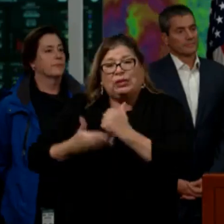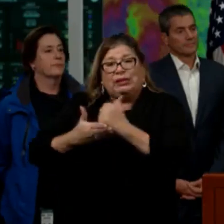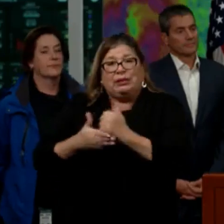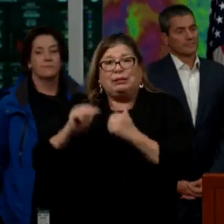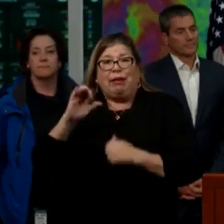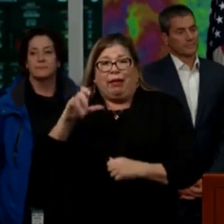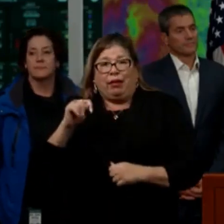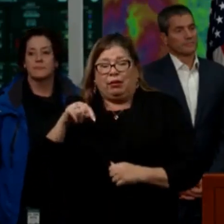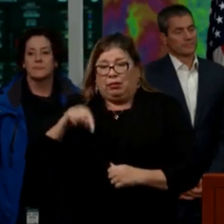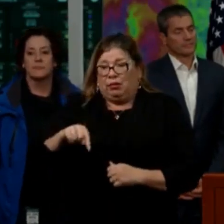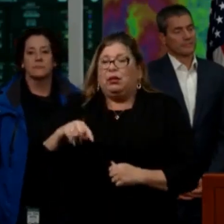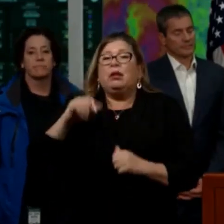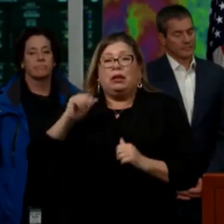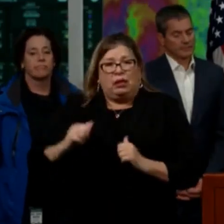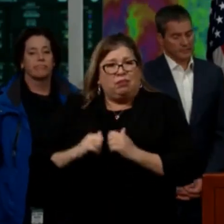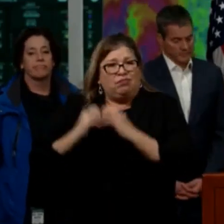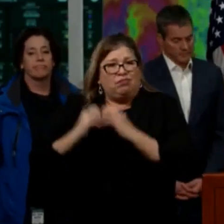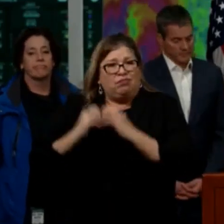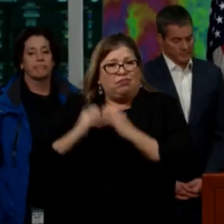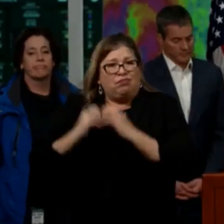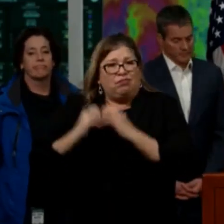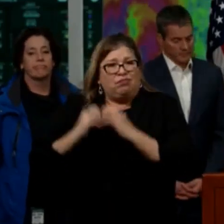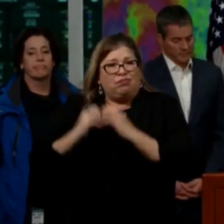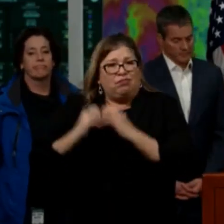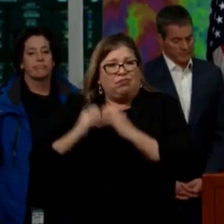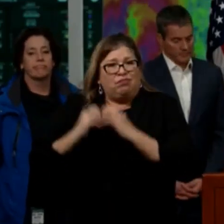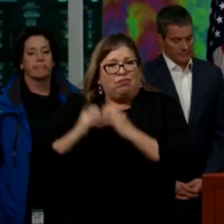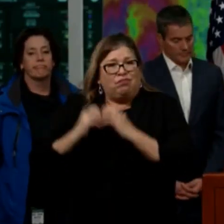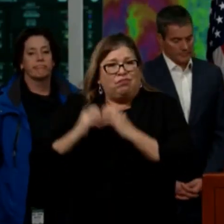Be implemented if necessary, which